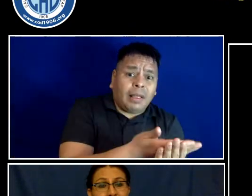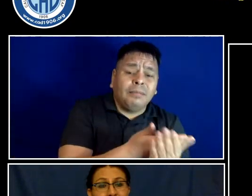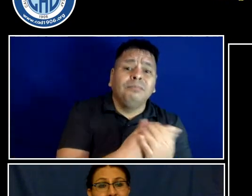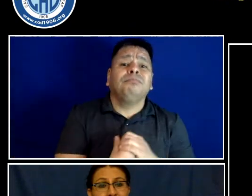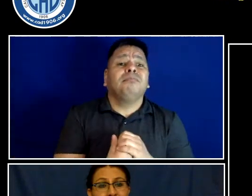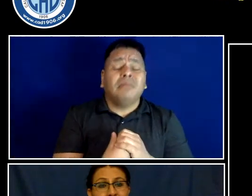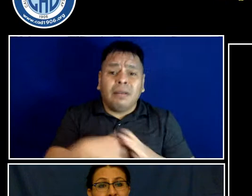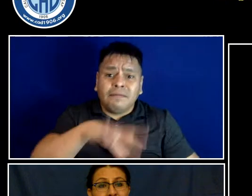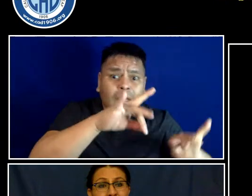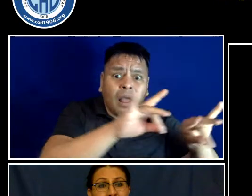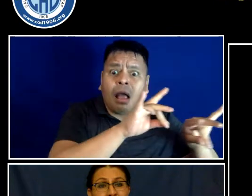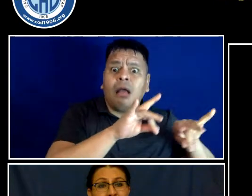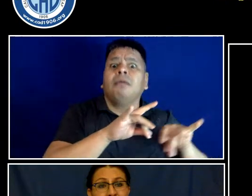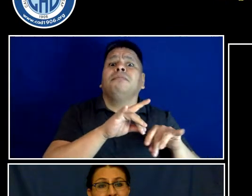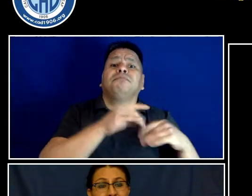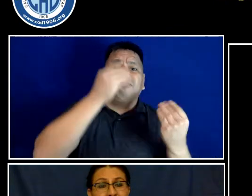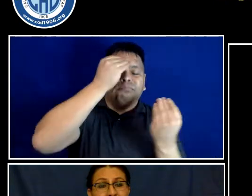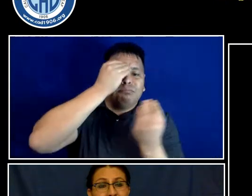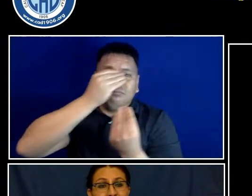as an ambassador